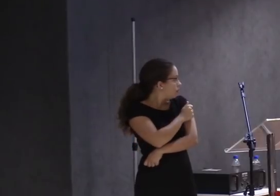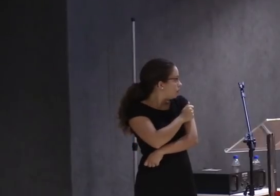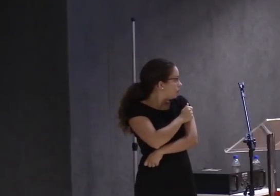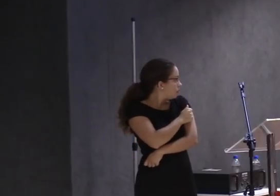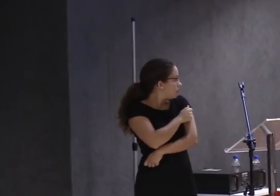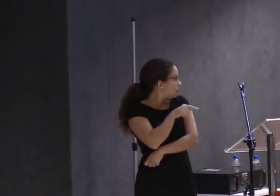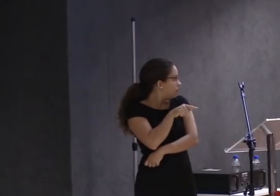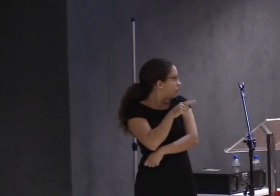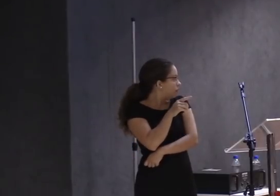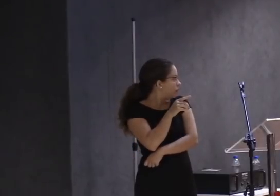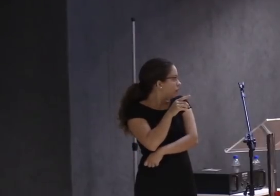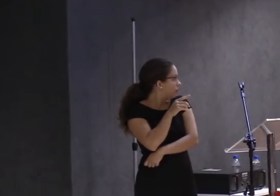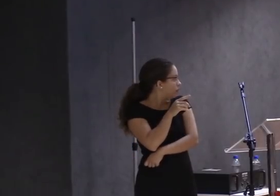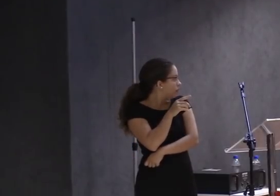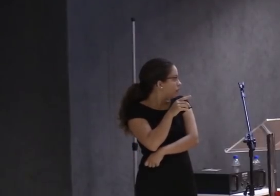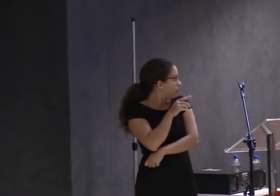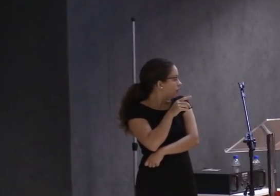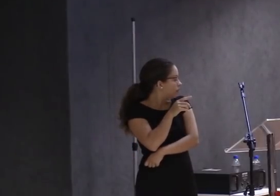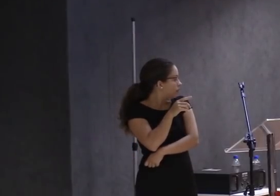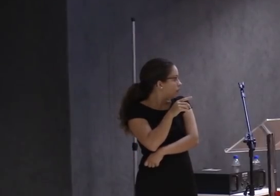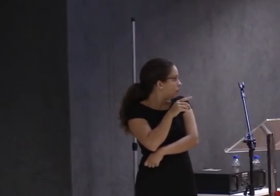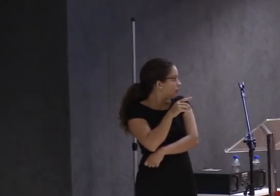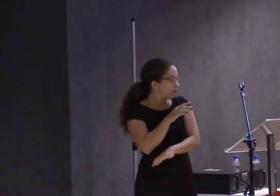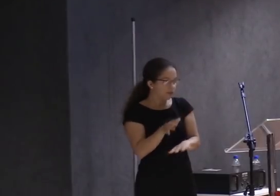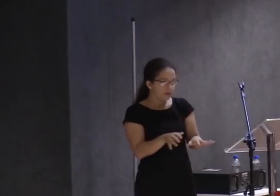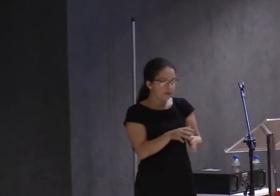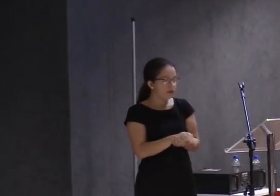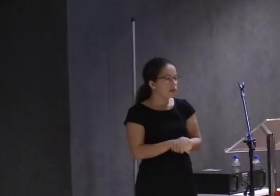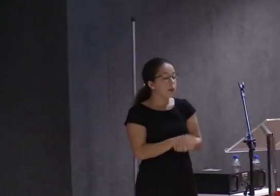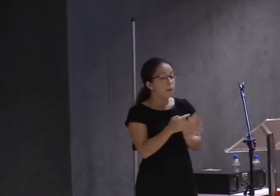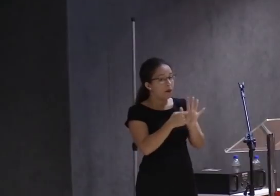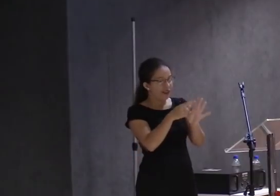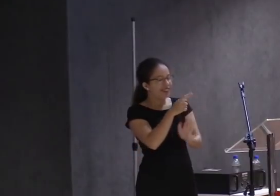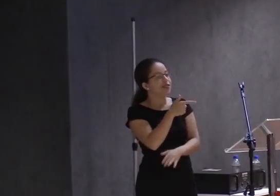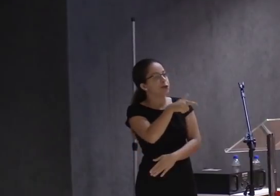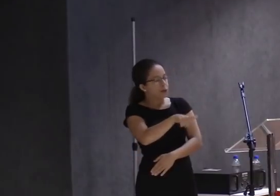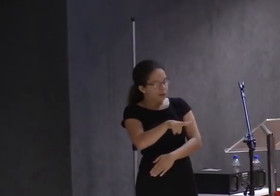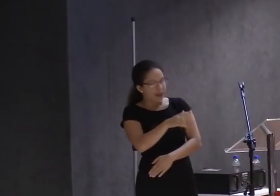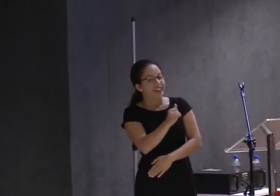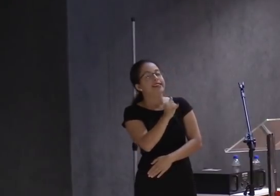liking these kind of methods in the classroom. Esse é um exemplo de